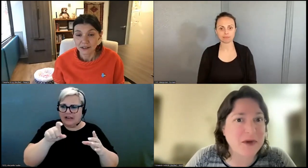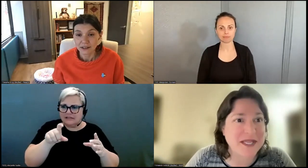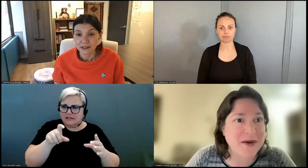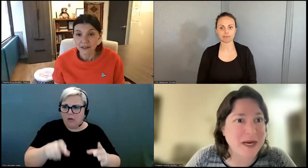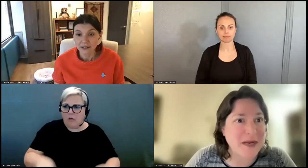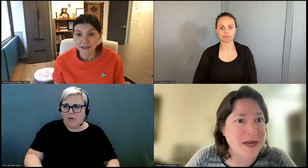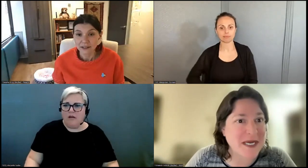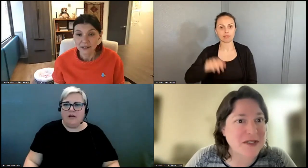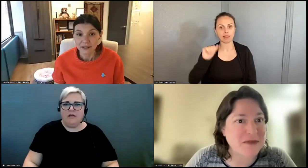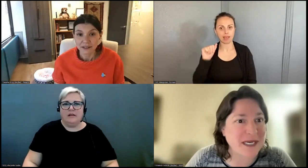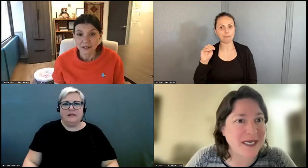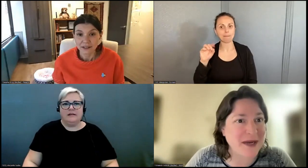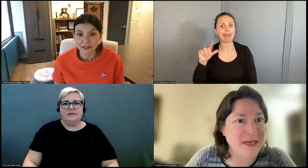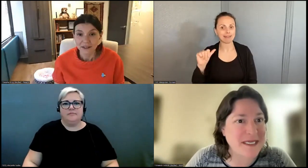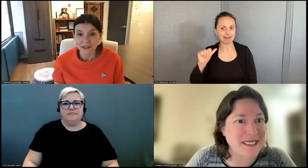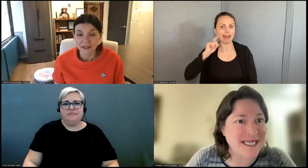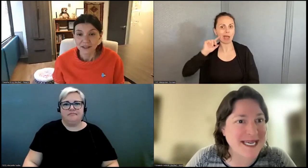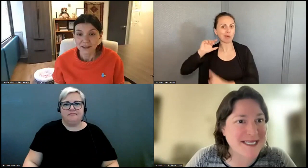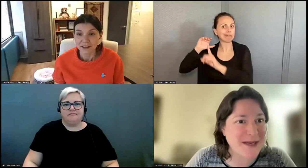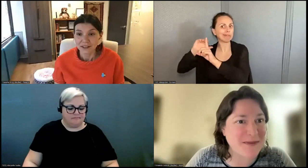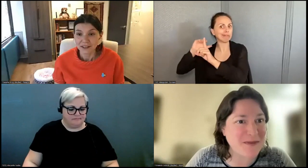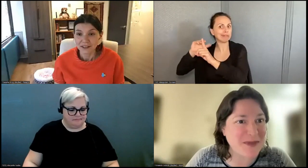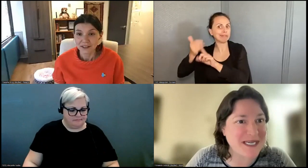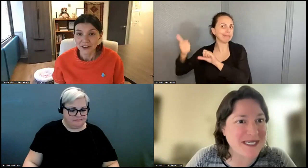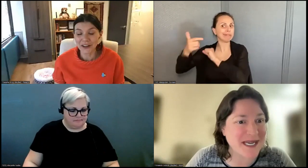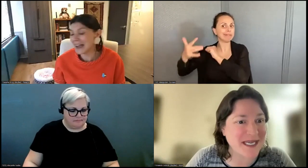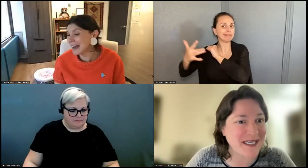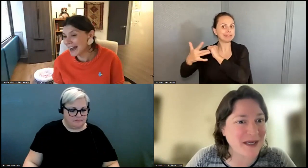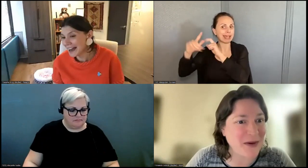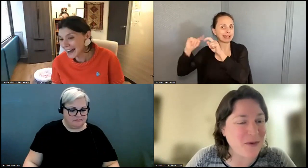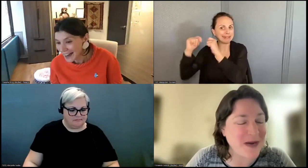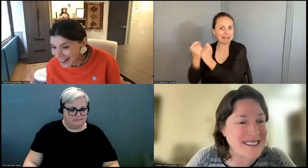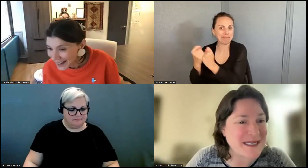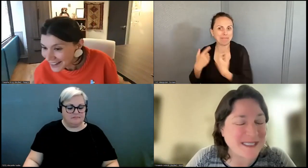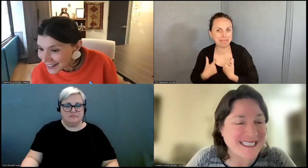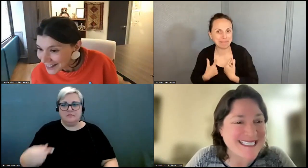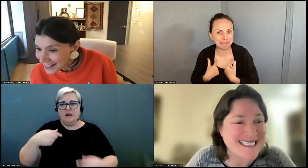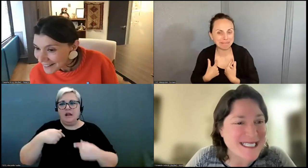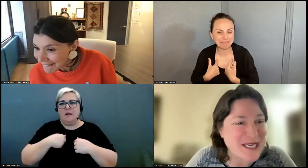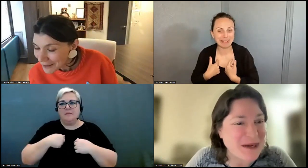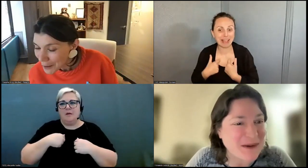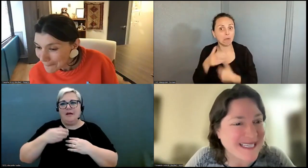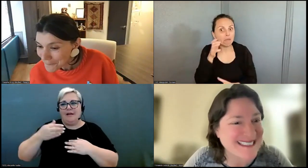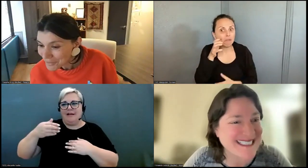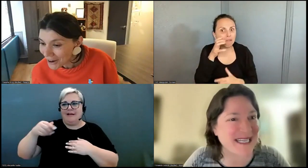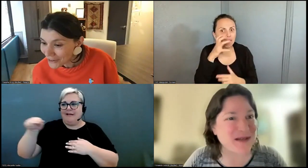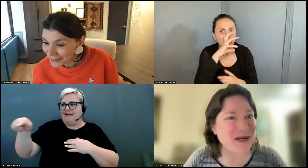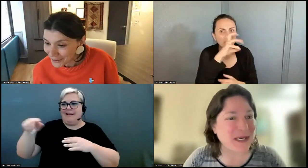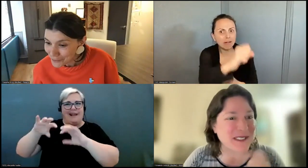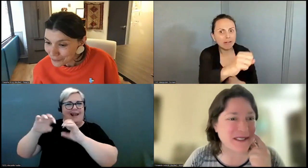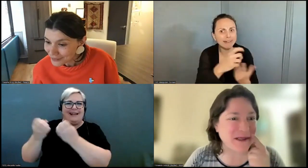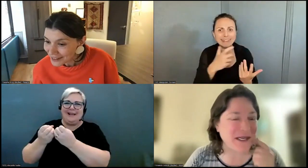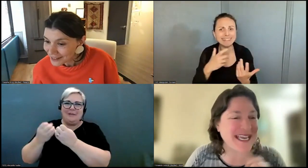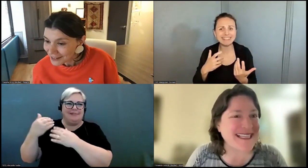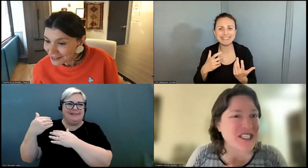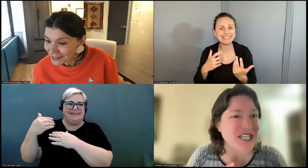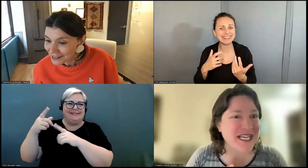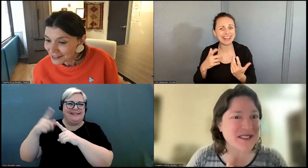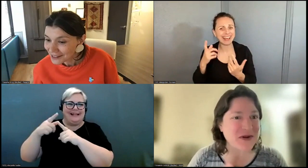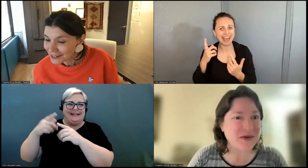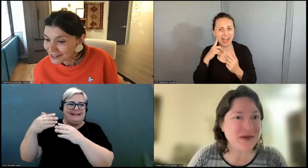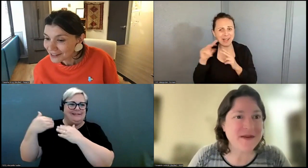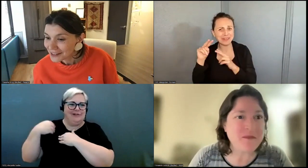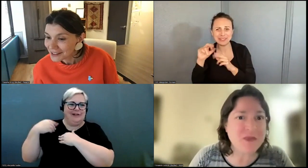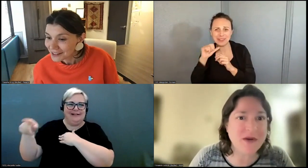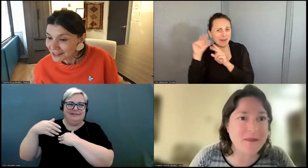I will put that right back to my amazing tech team, because I was deeply listening to you and not looking at the